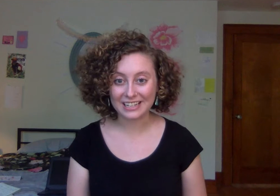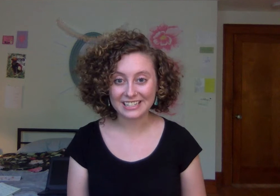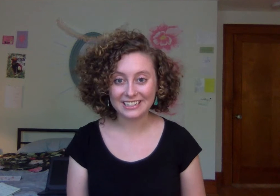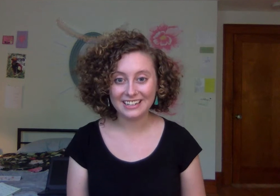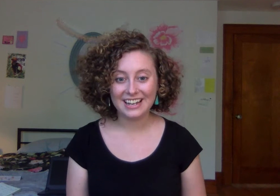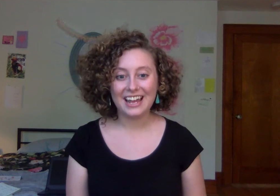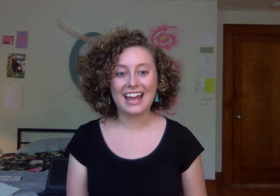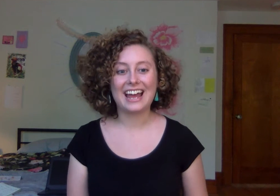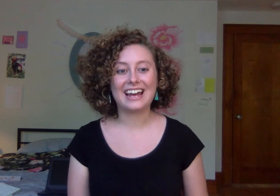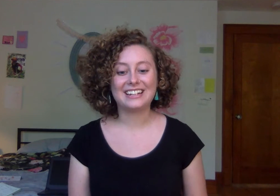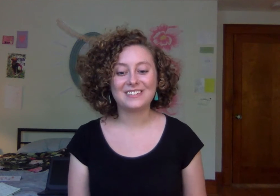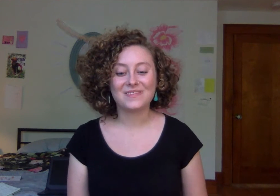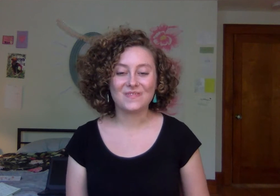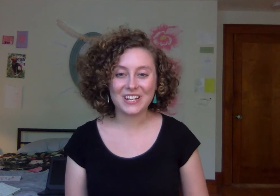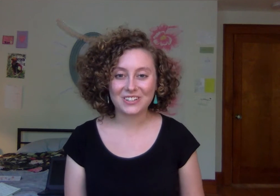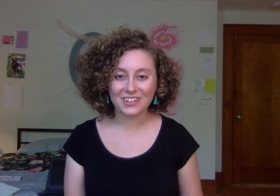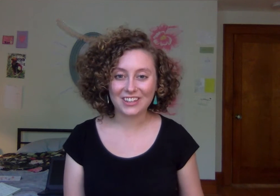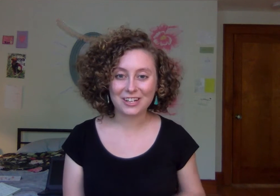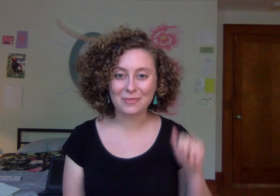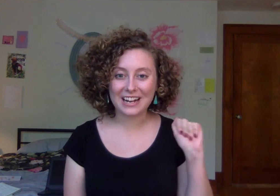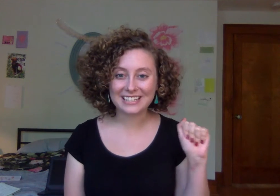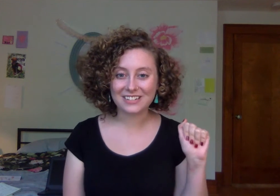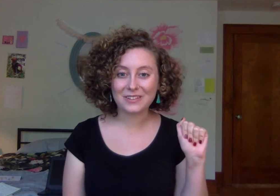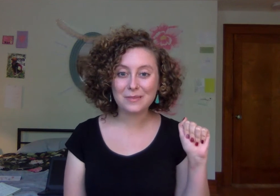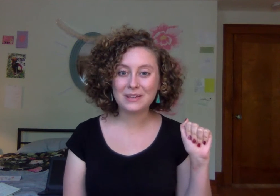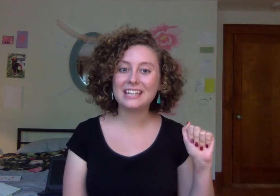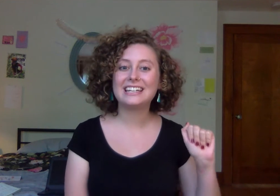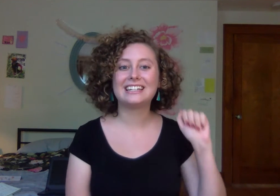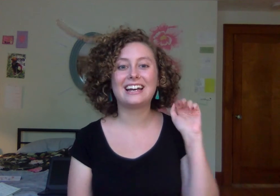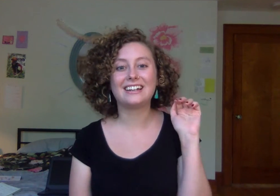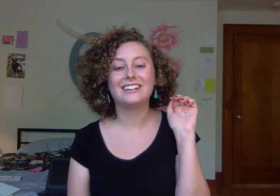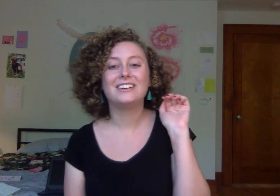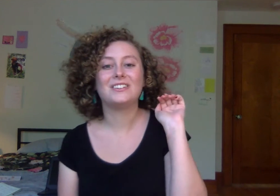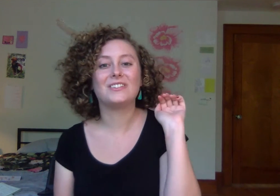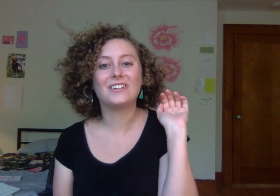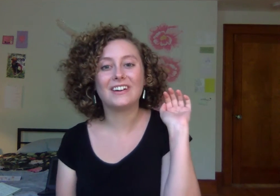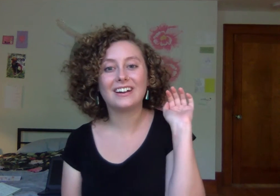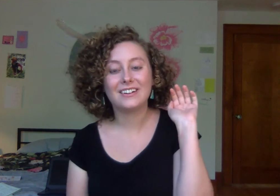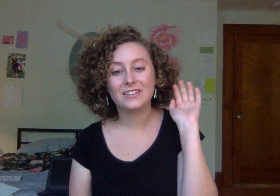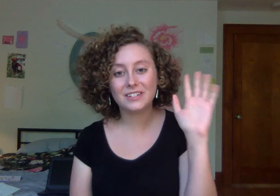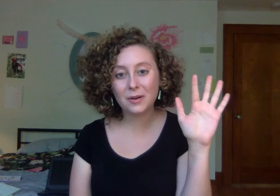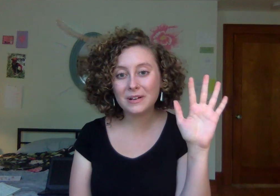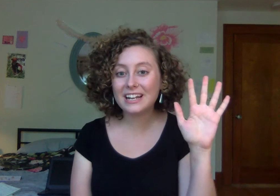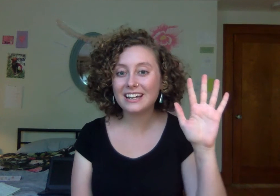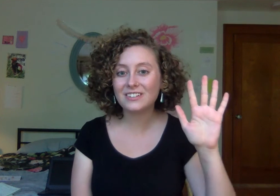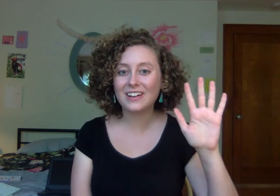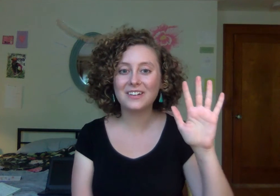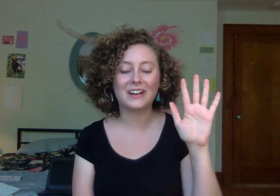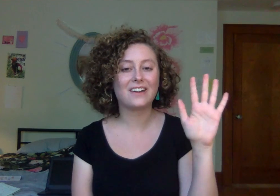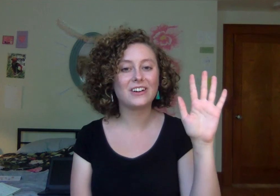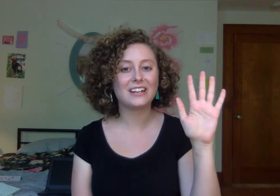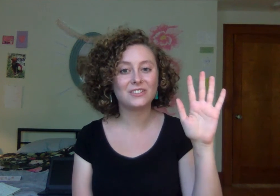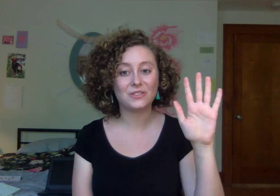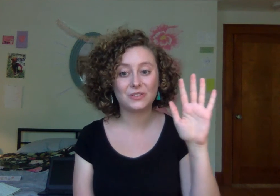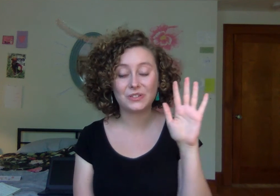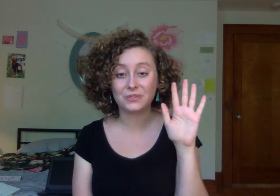faster and make sure that you're practicing with me. Get your dominant hand ready, whatever hand you use to